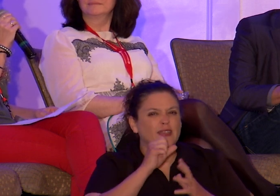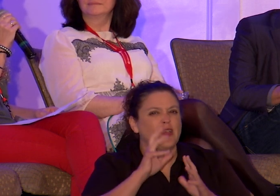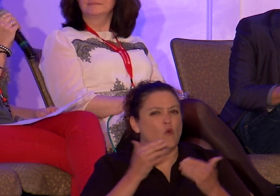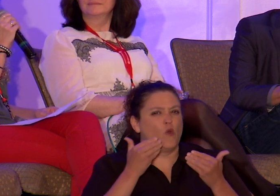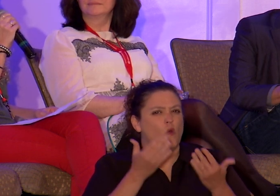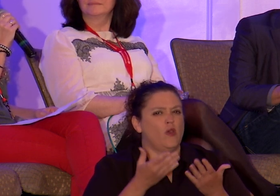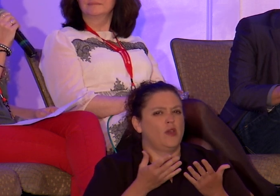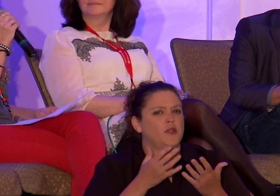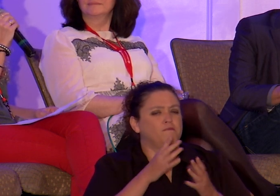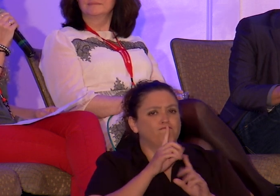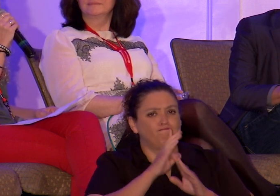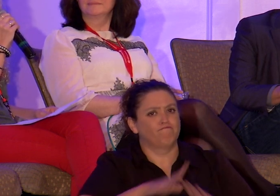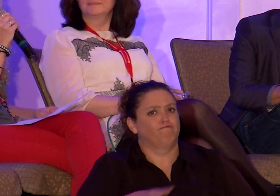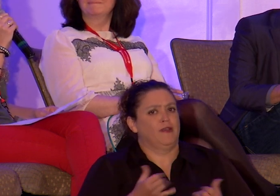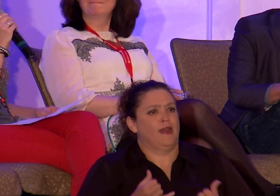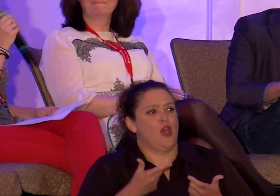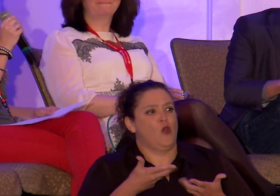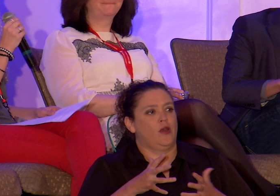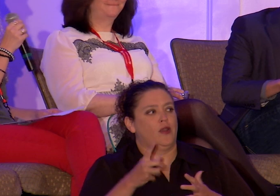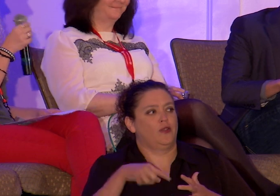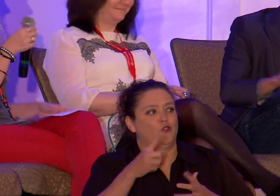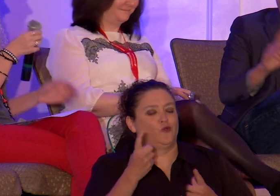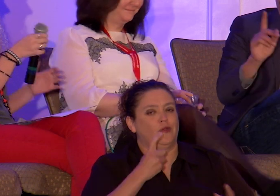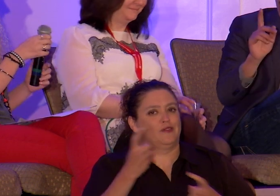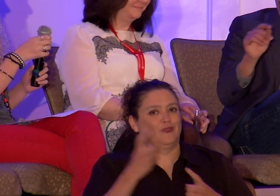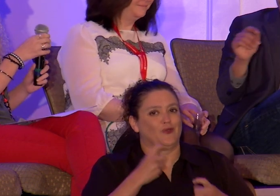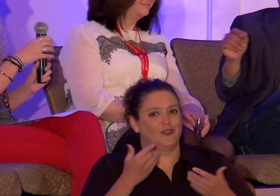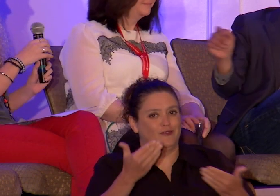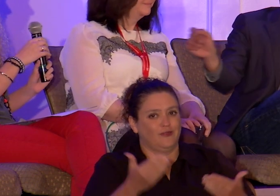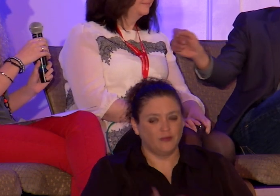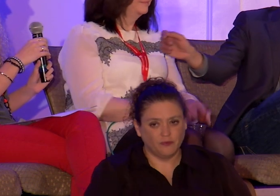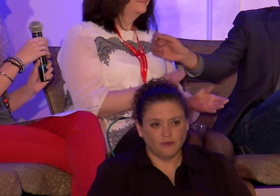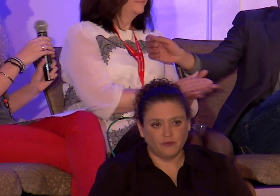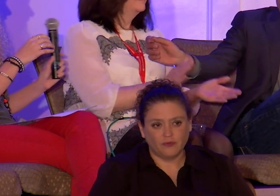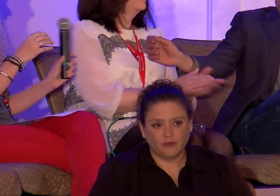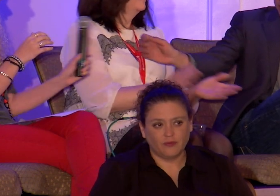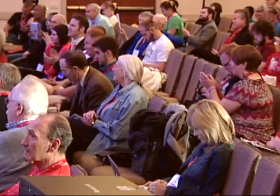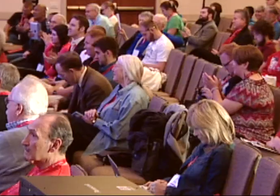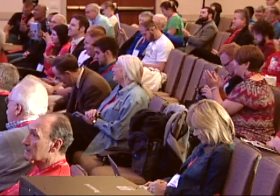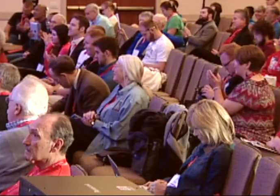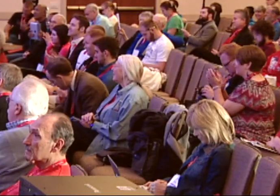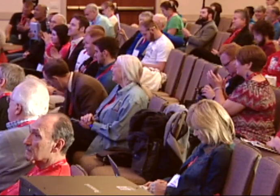so let's do that. Okay.